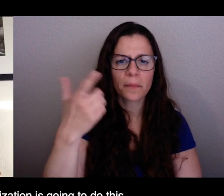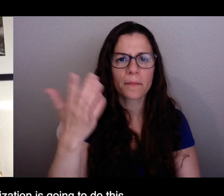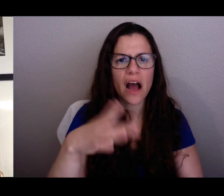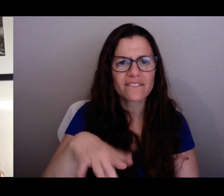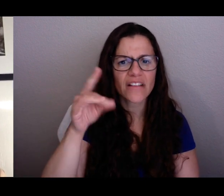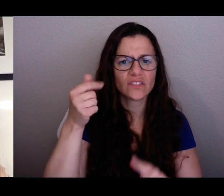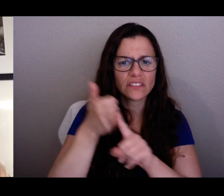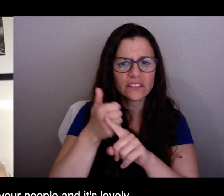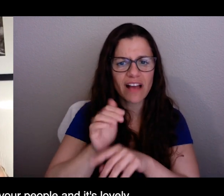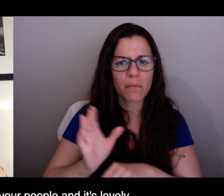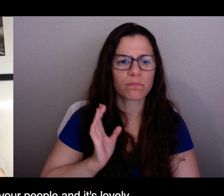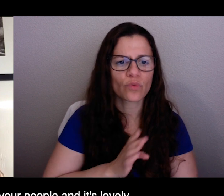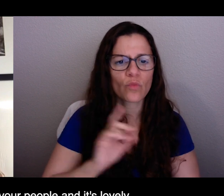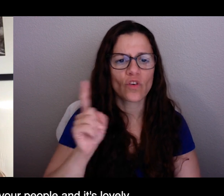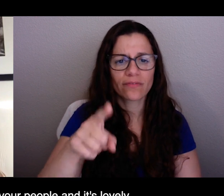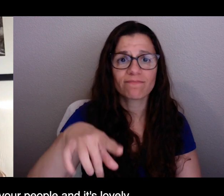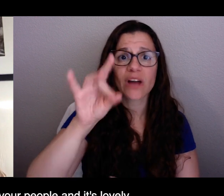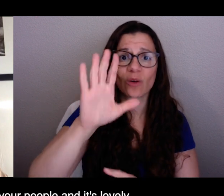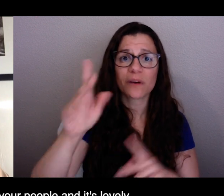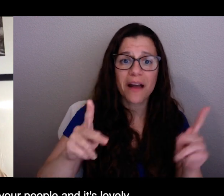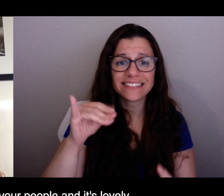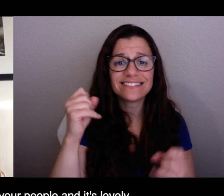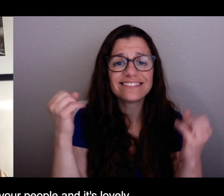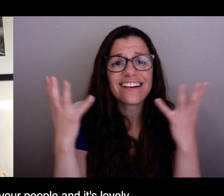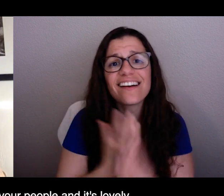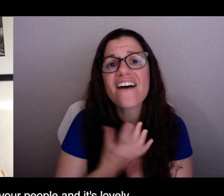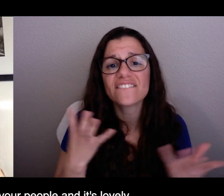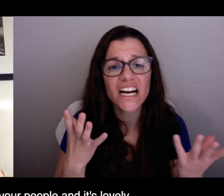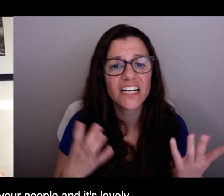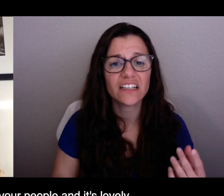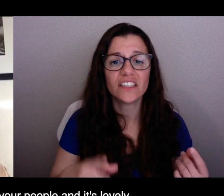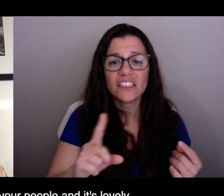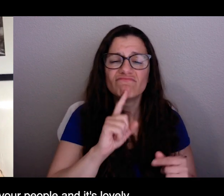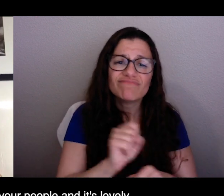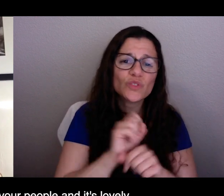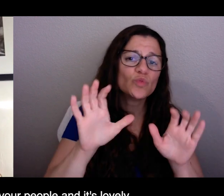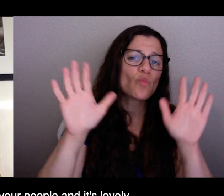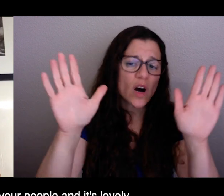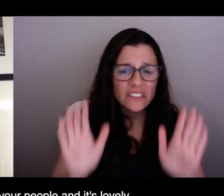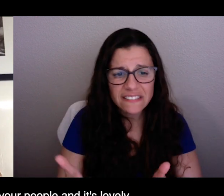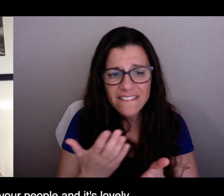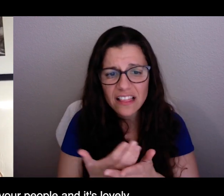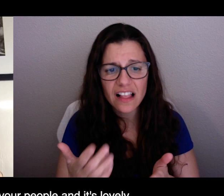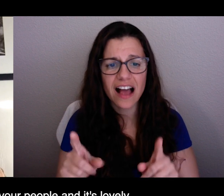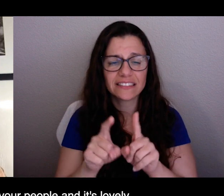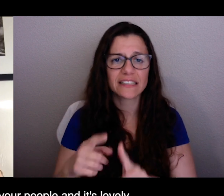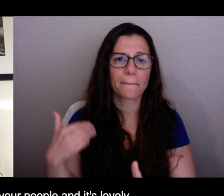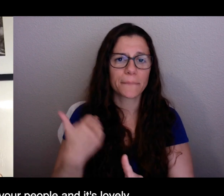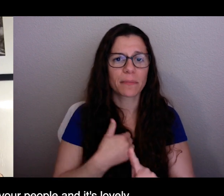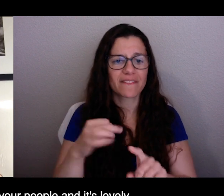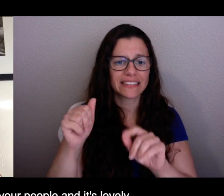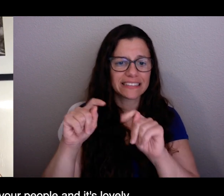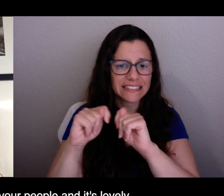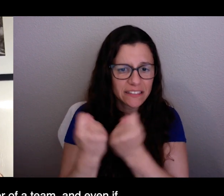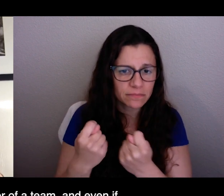on a board where you have found your people and it's lovely. And you are truly doing